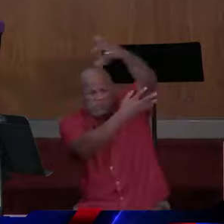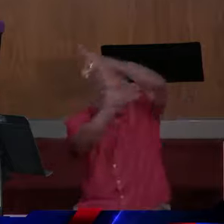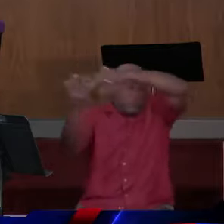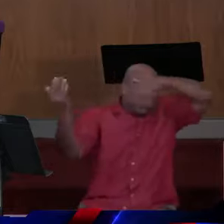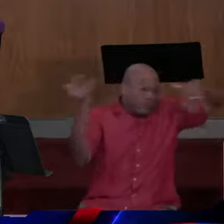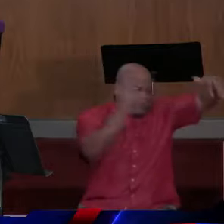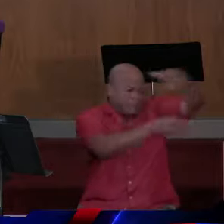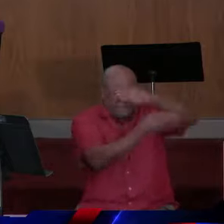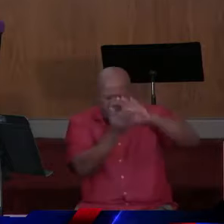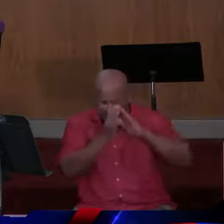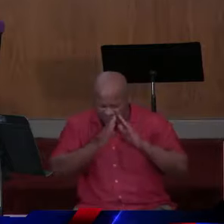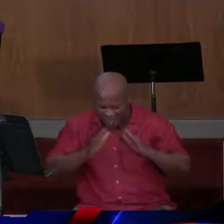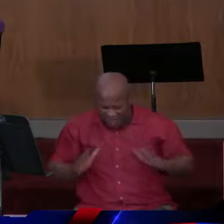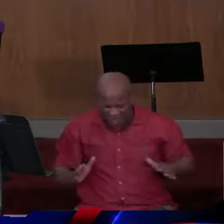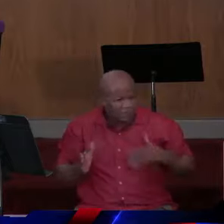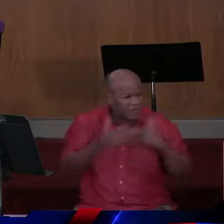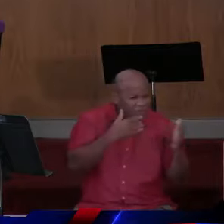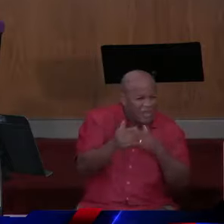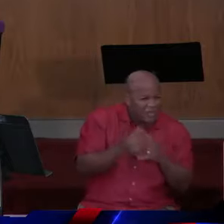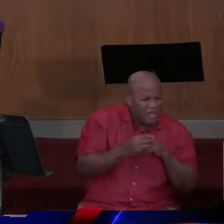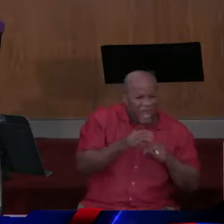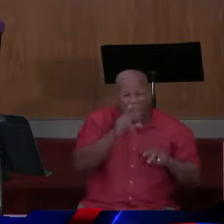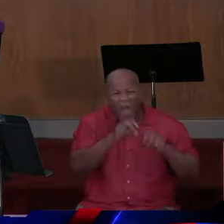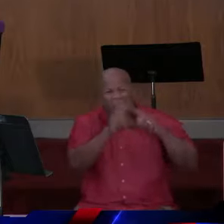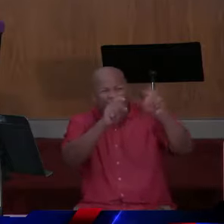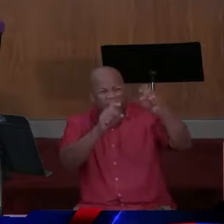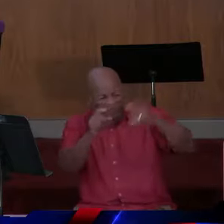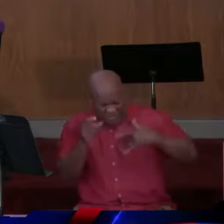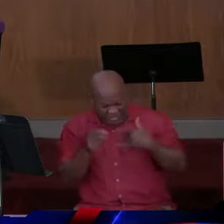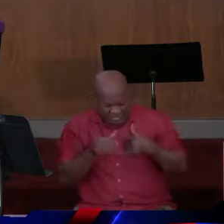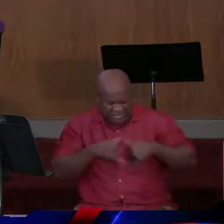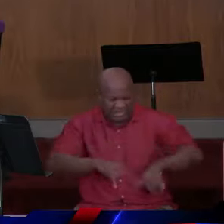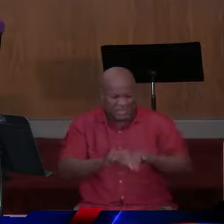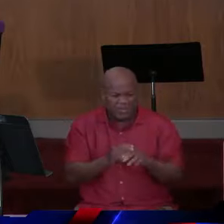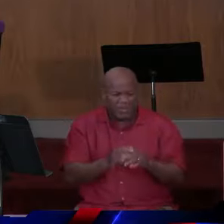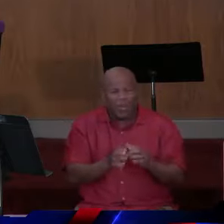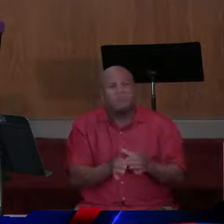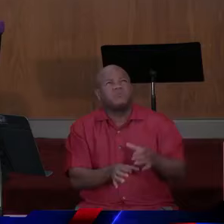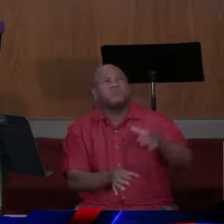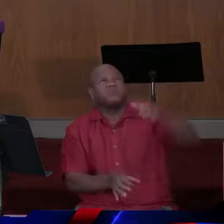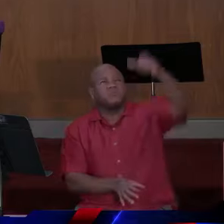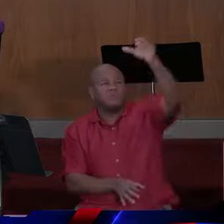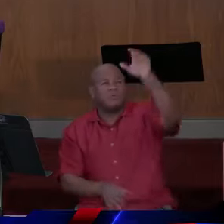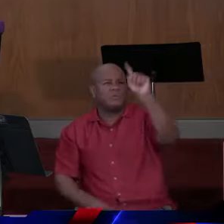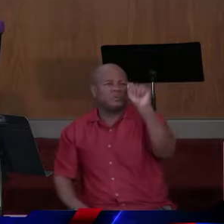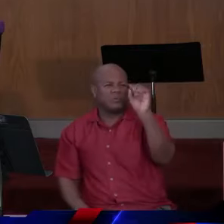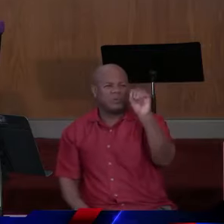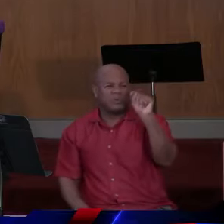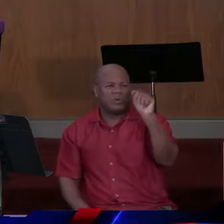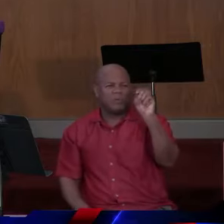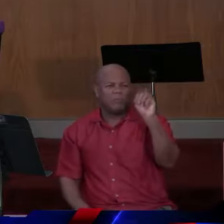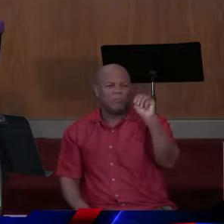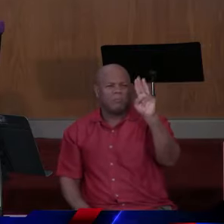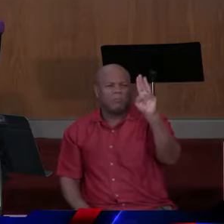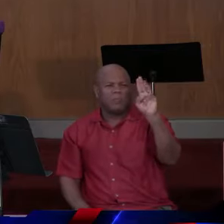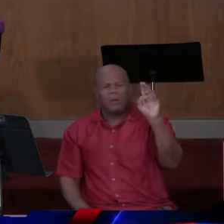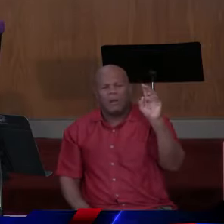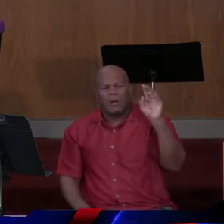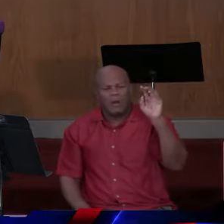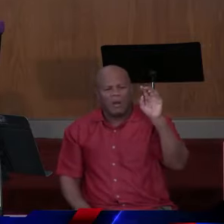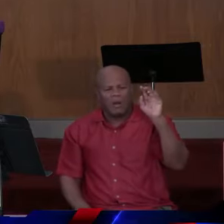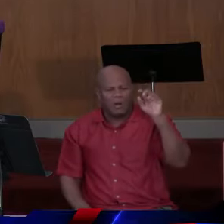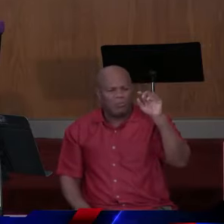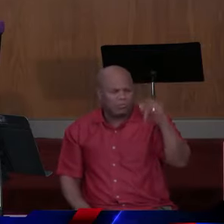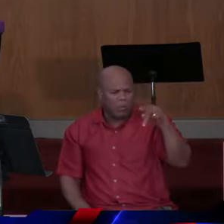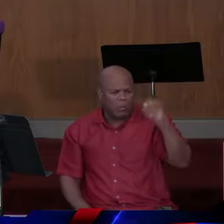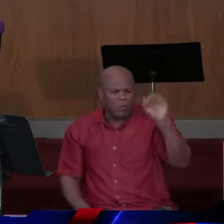how high I climb, I still feel I'm at the bottom of the totem pole. Come on, talk to me. The synthesis of opposites